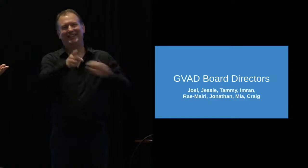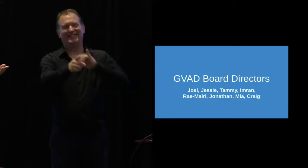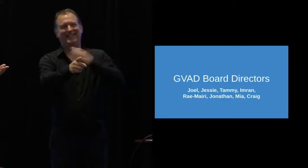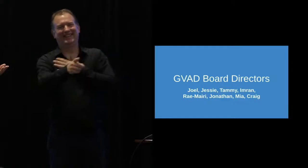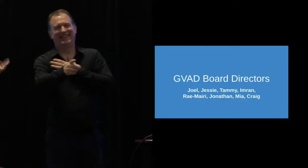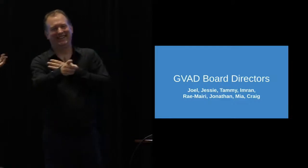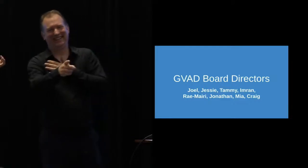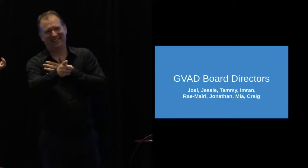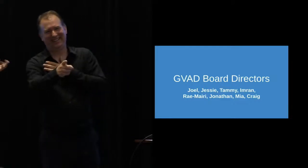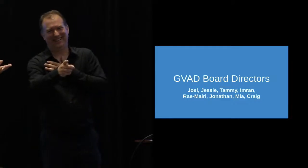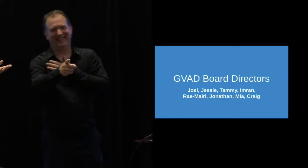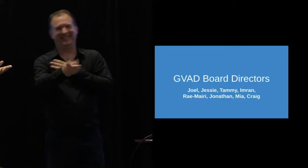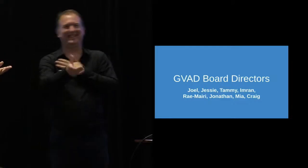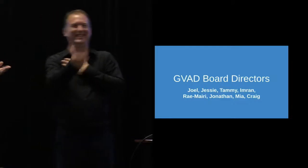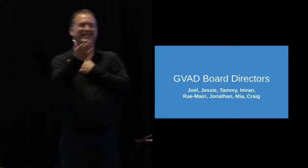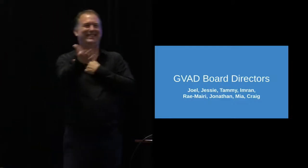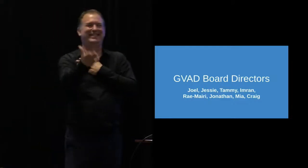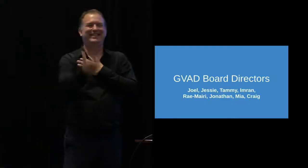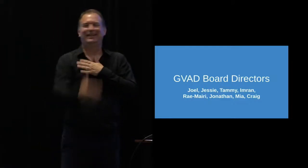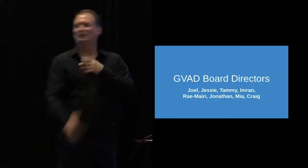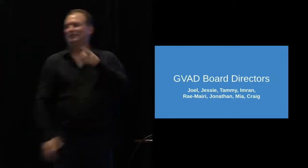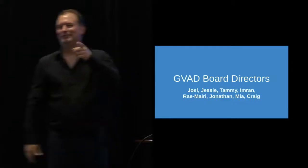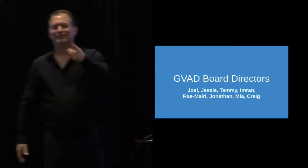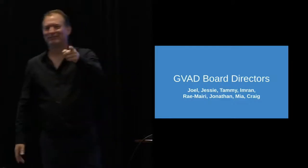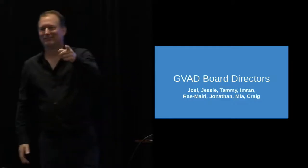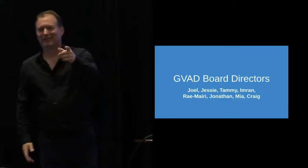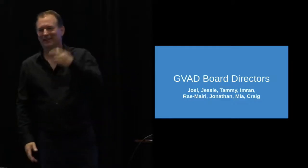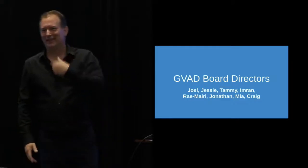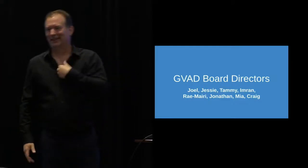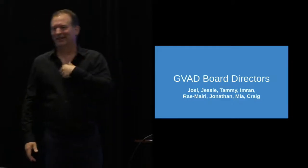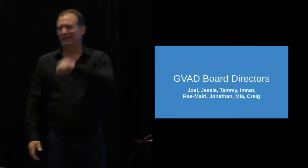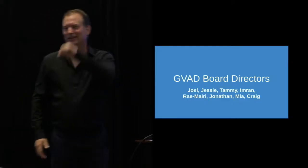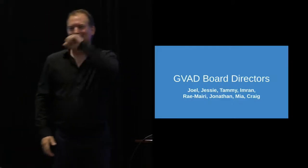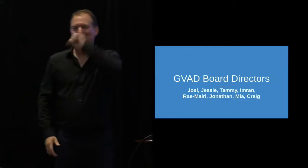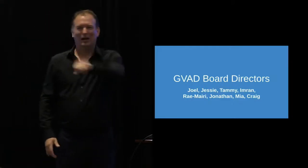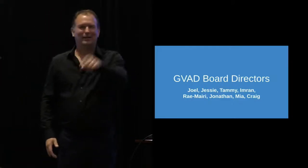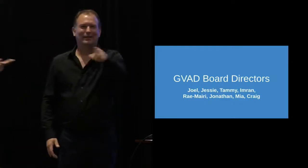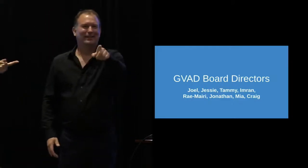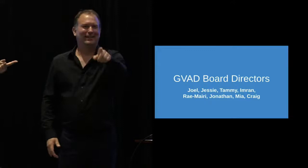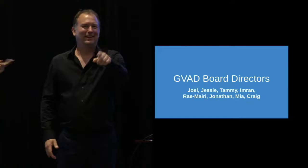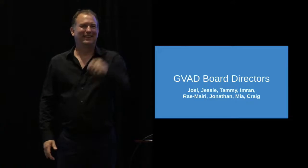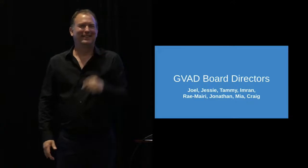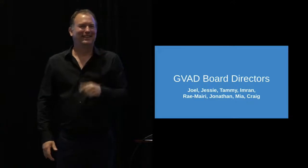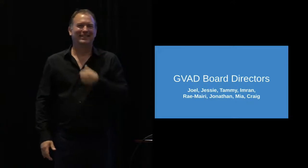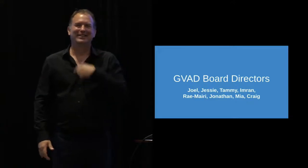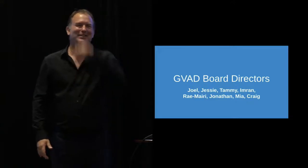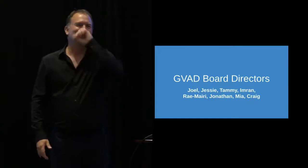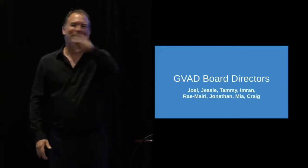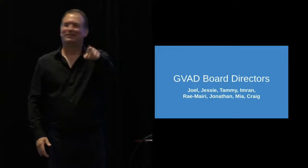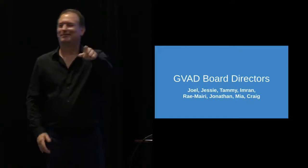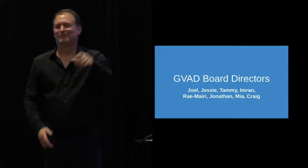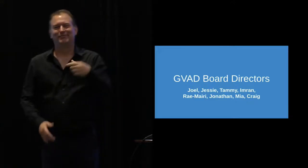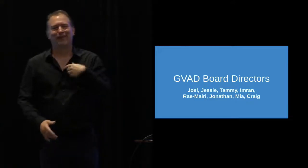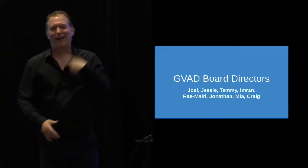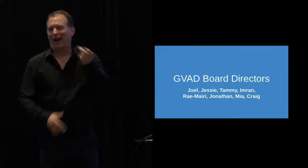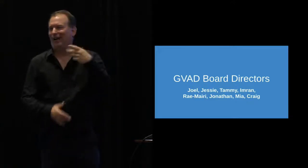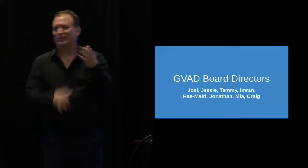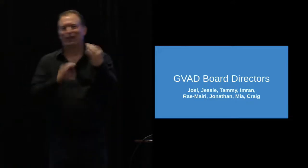Something about Netflix issues. I'm sorry, I'm giving Jonathan a hard time. That's an inside joke. But Jonathan,